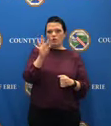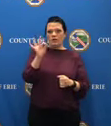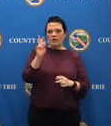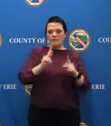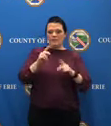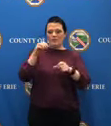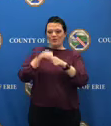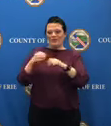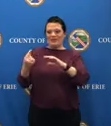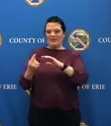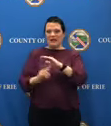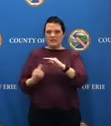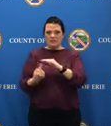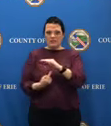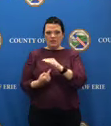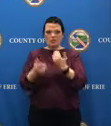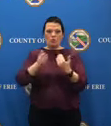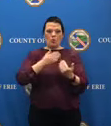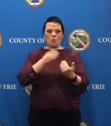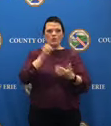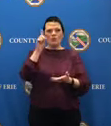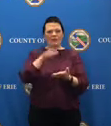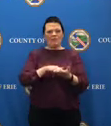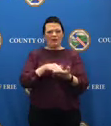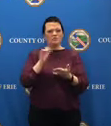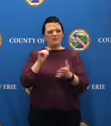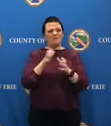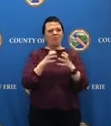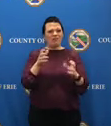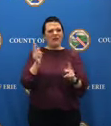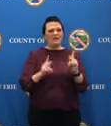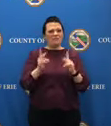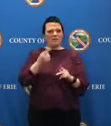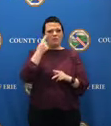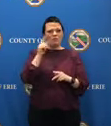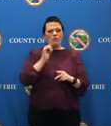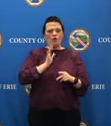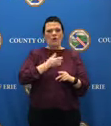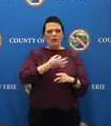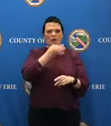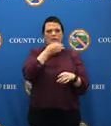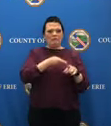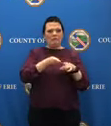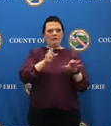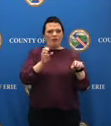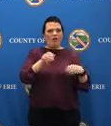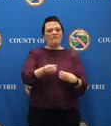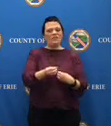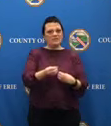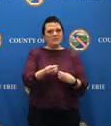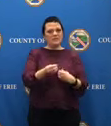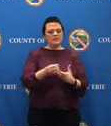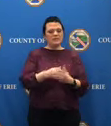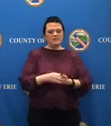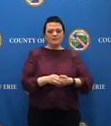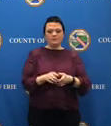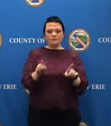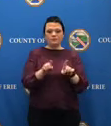in isolation, so that's almost 1,000. That's a lot of people for our epidemiology office. And as